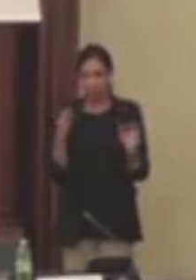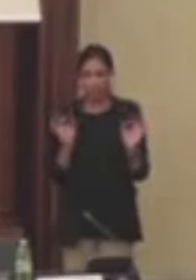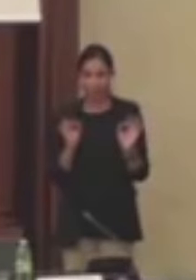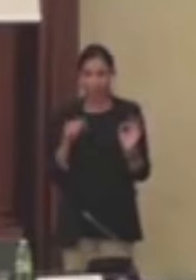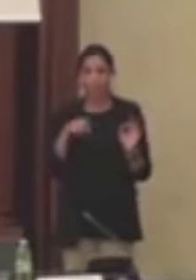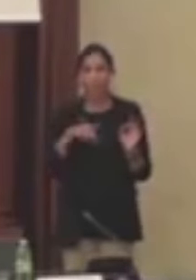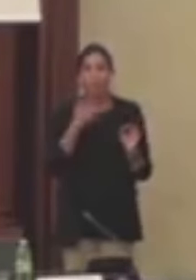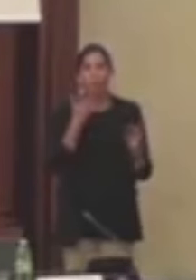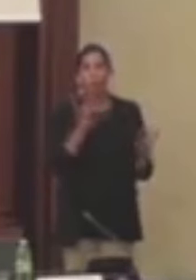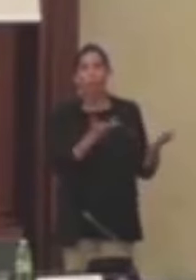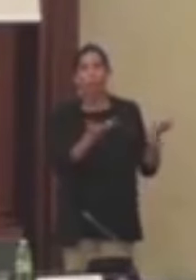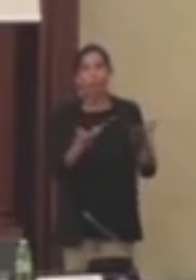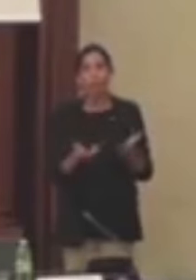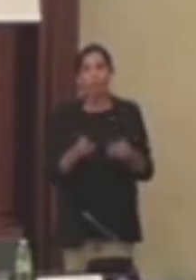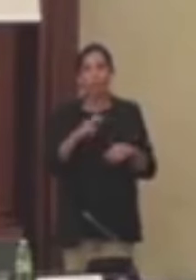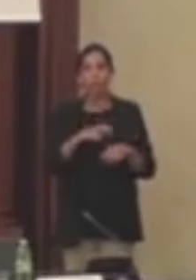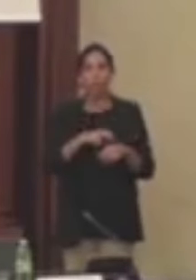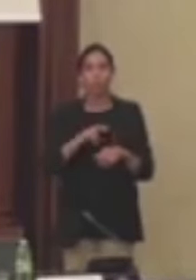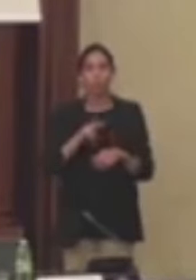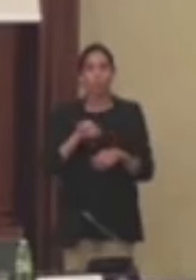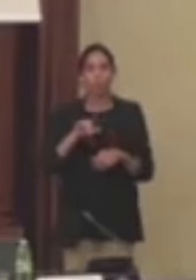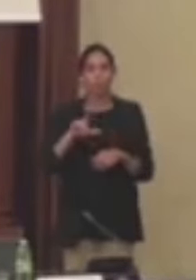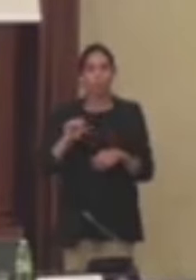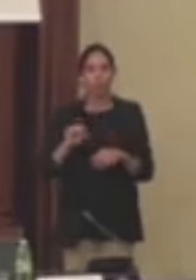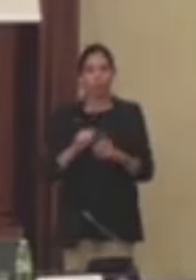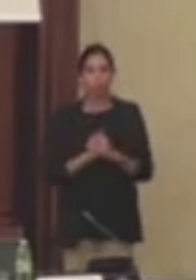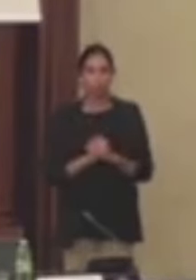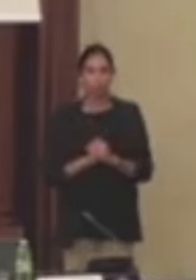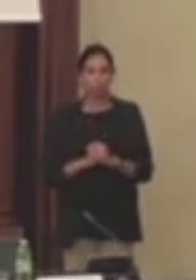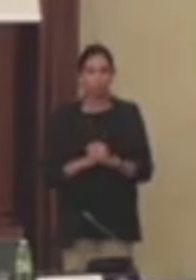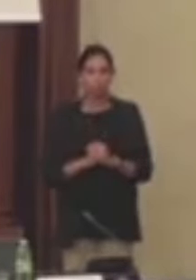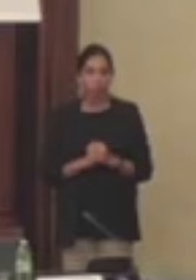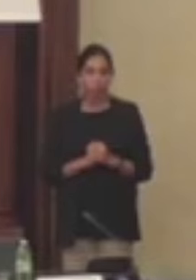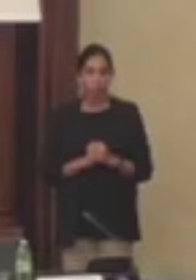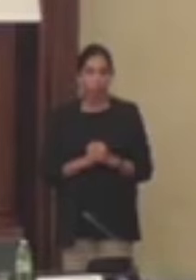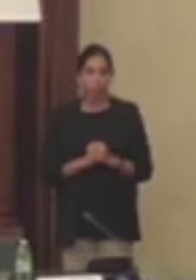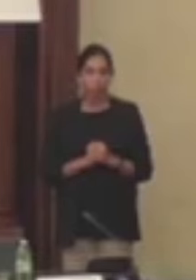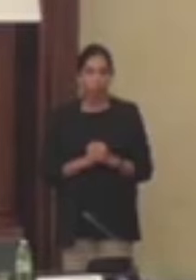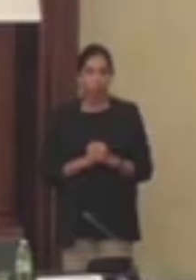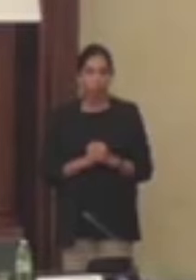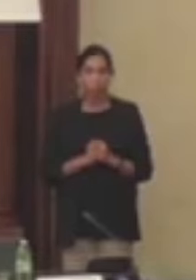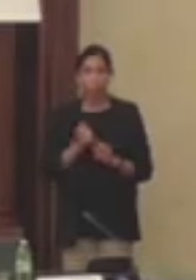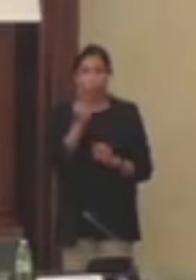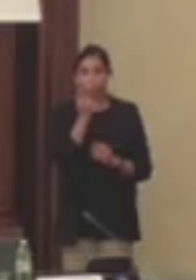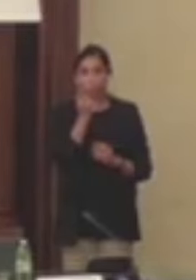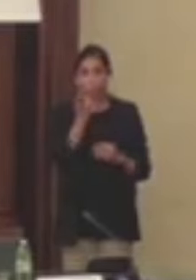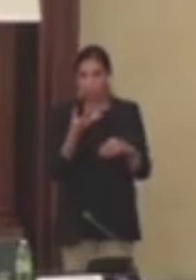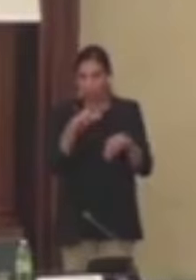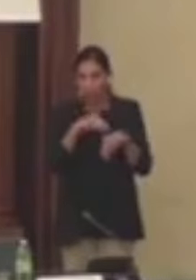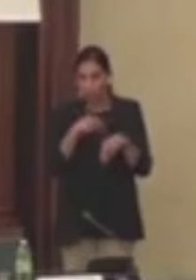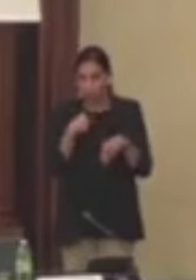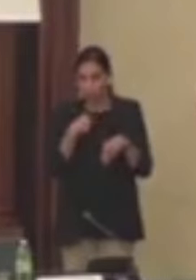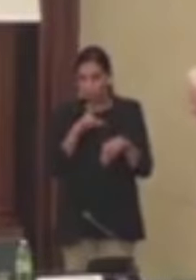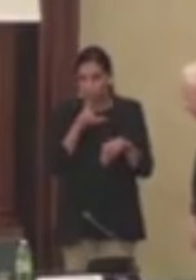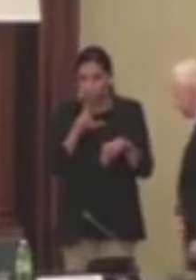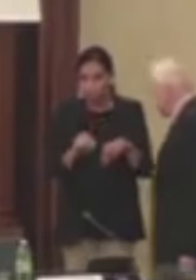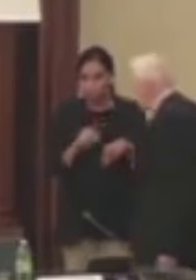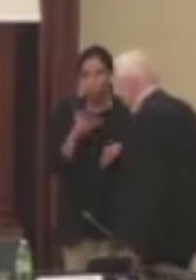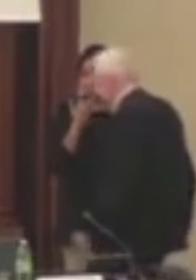I'm sorry for the comment, but I wanted to underline this type of job that is very new.